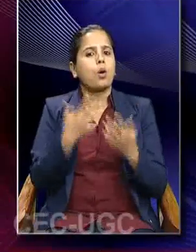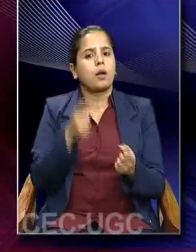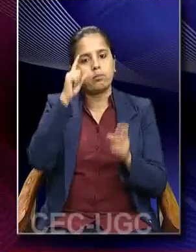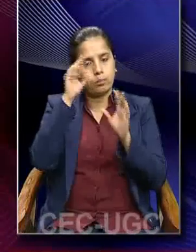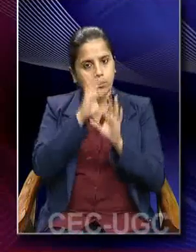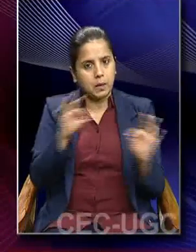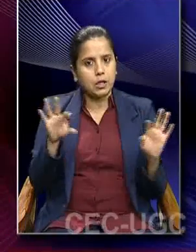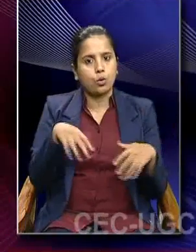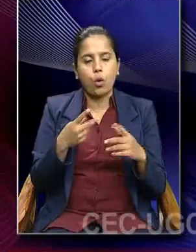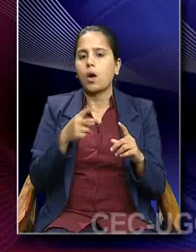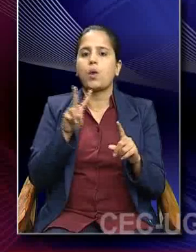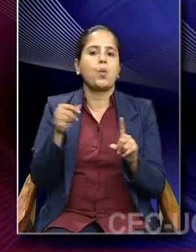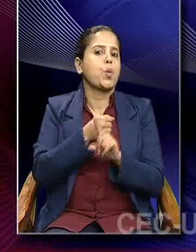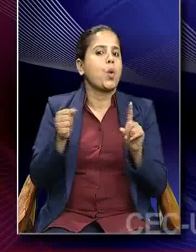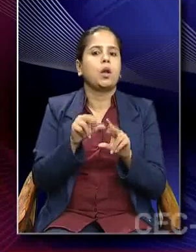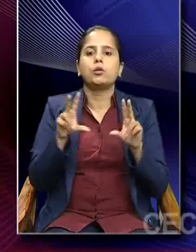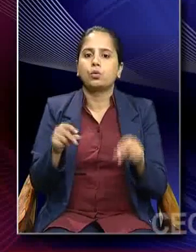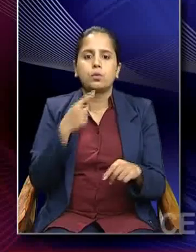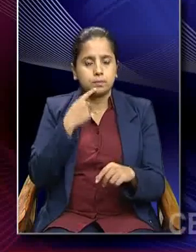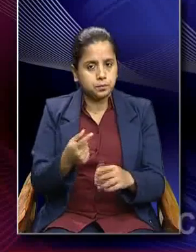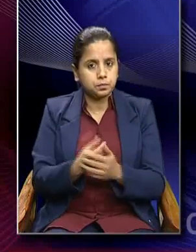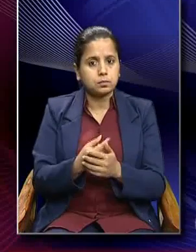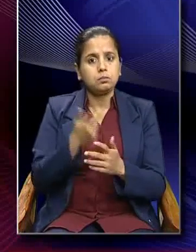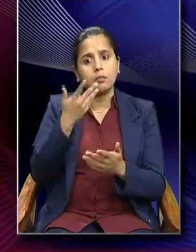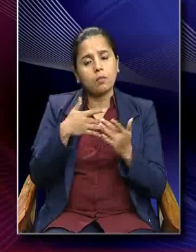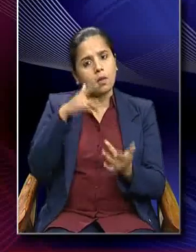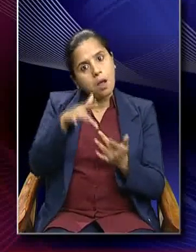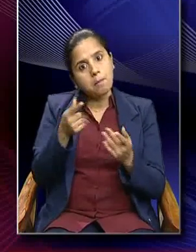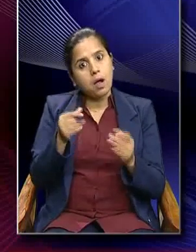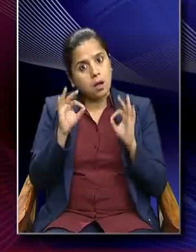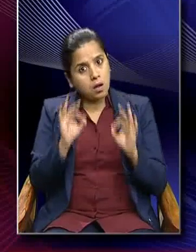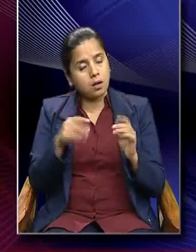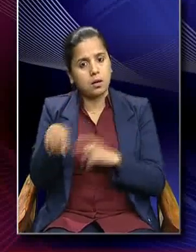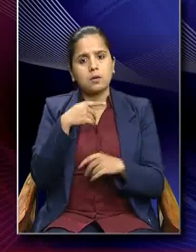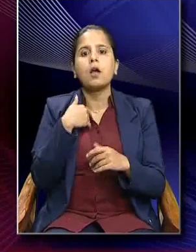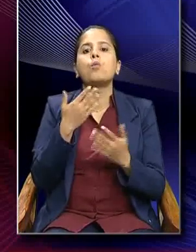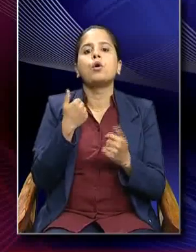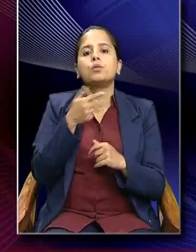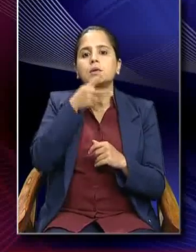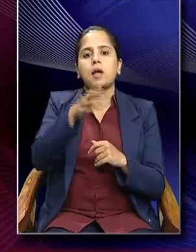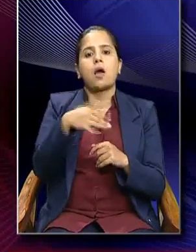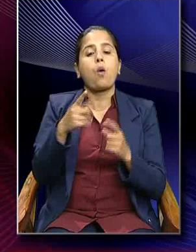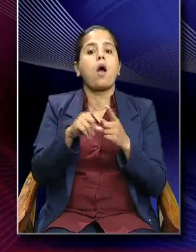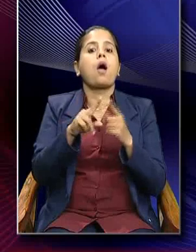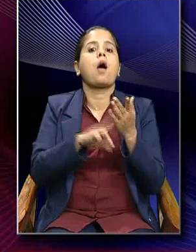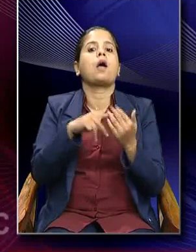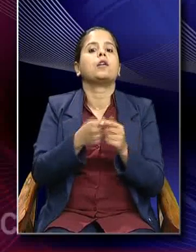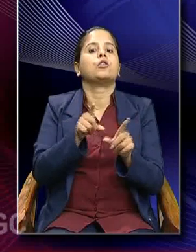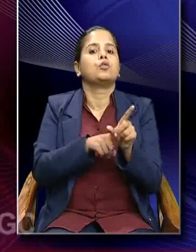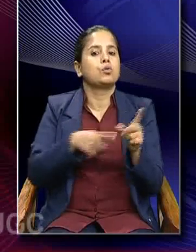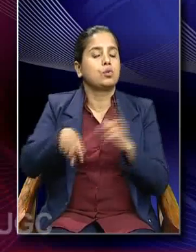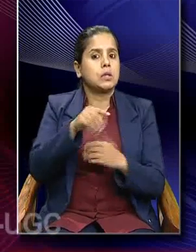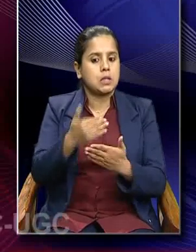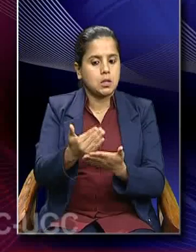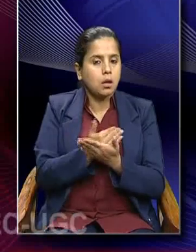and non-violence. So affordable, that is how we can say that how energy security,